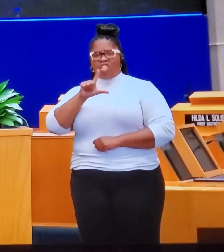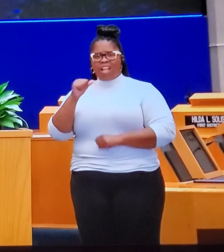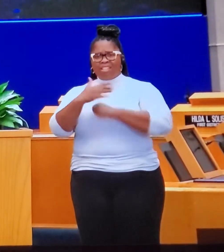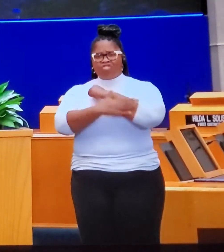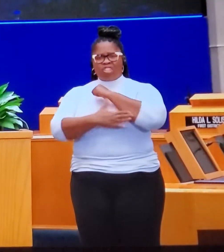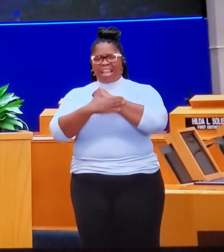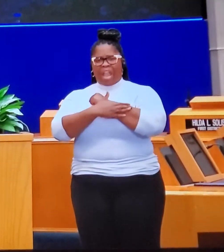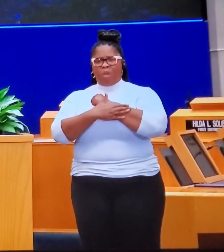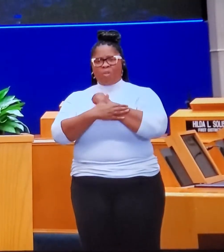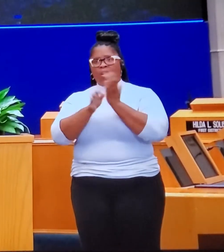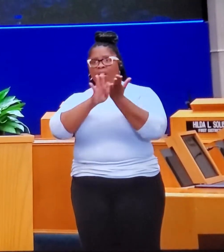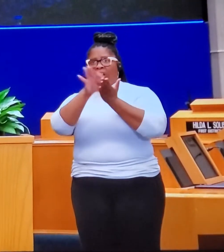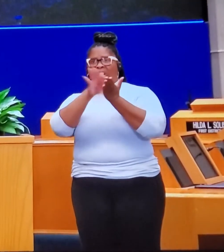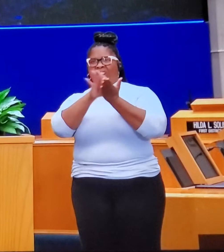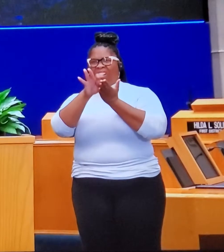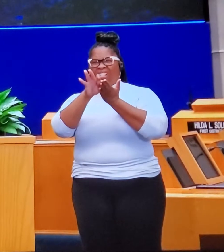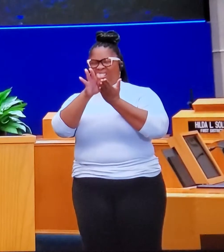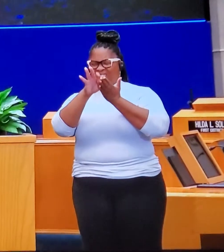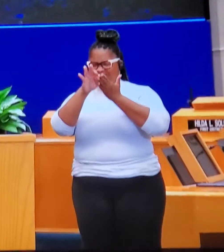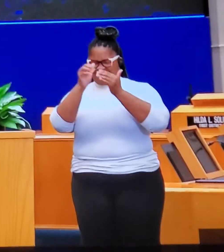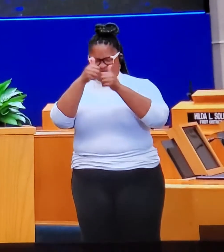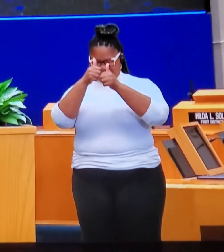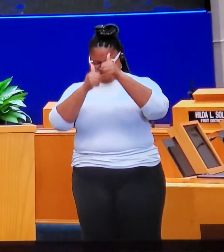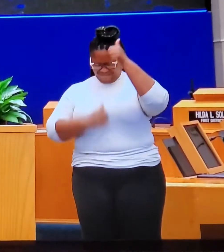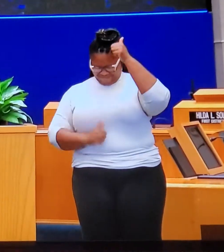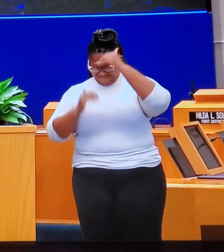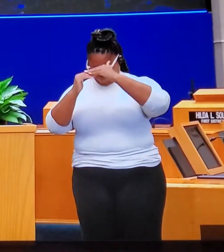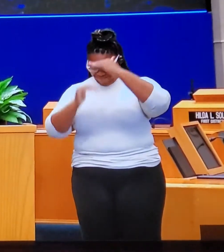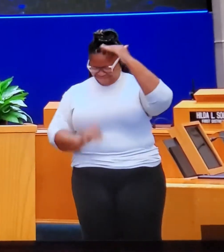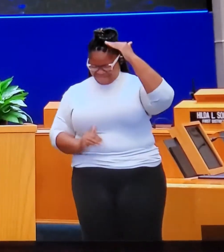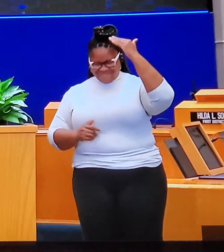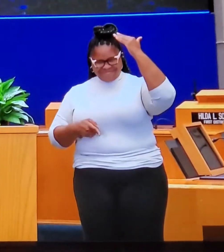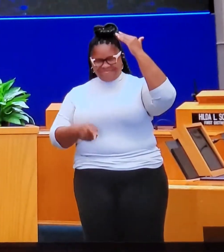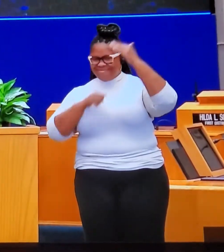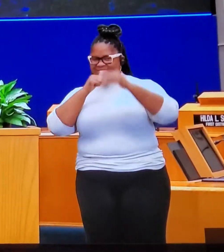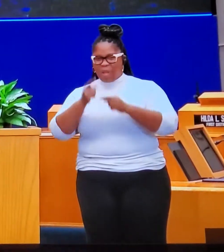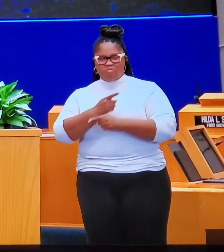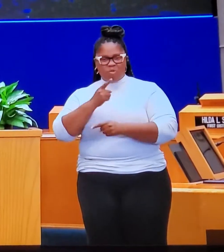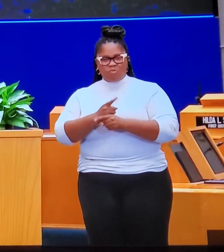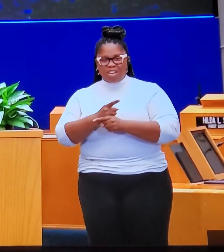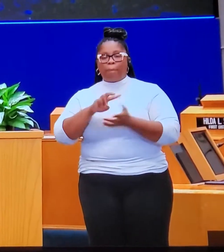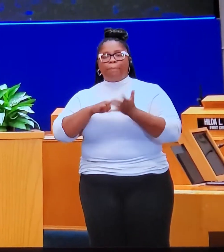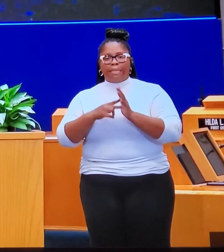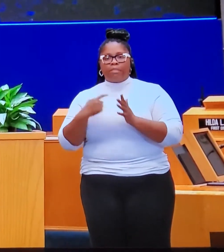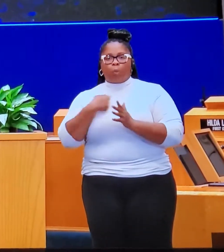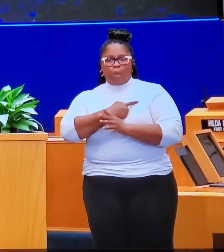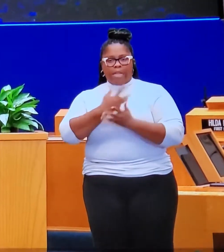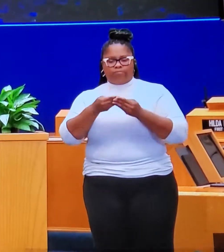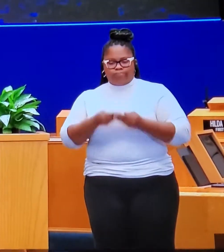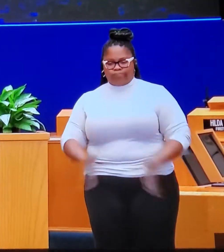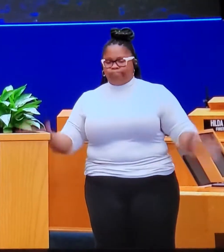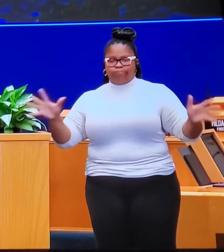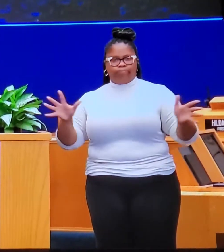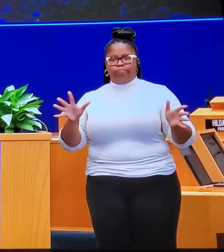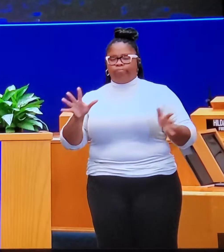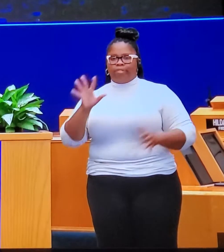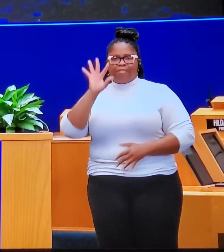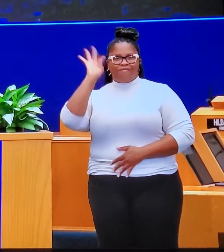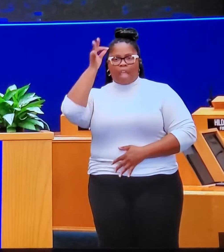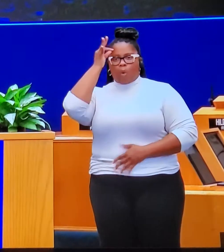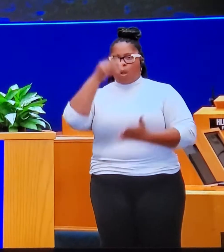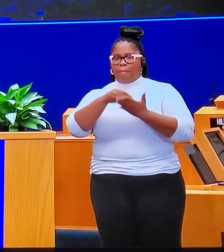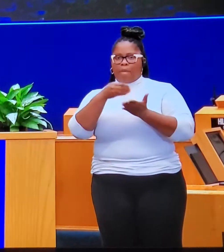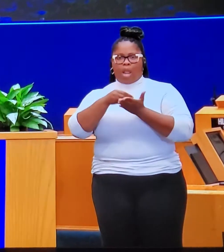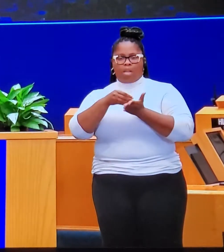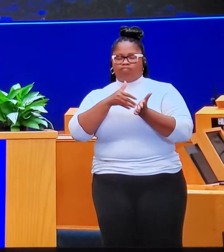significant undercount, which meant our region lost out on hundreds of millions of federal dollars. This year,